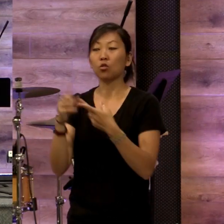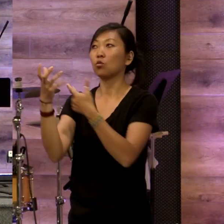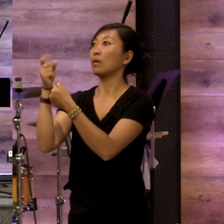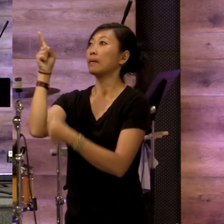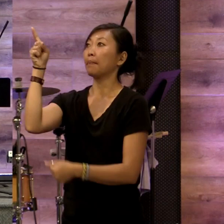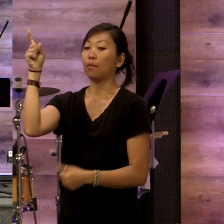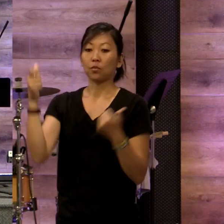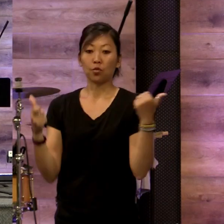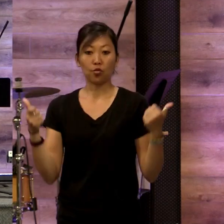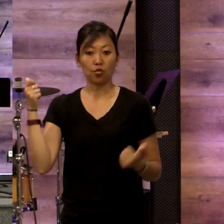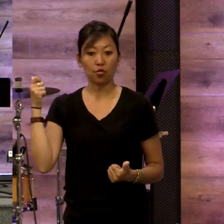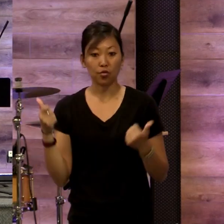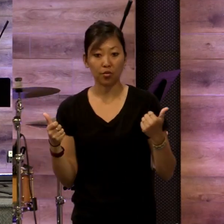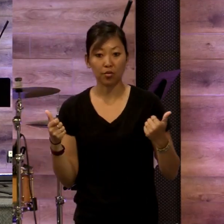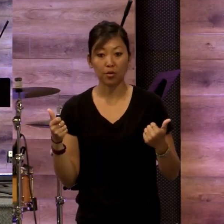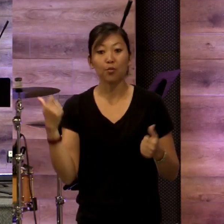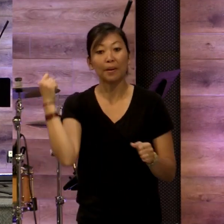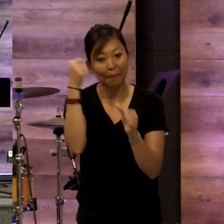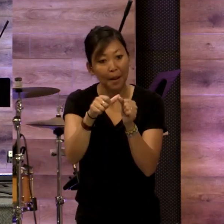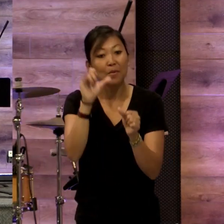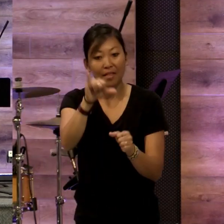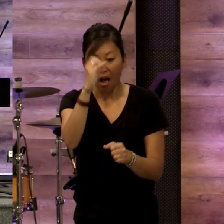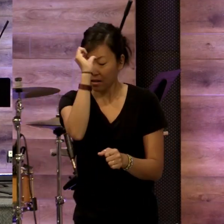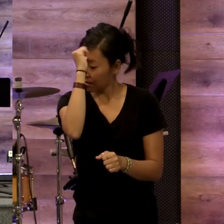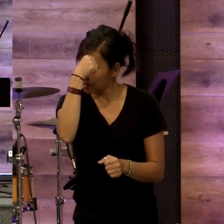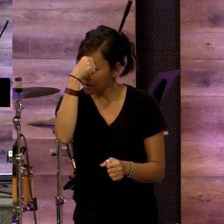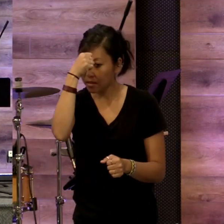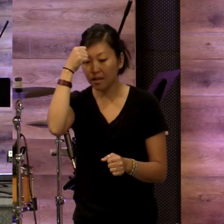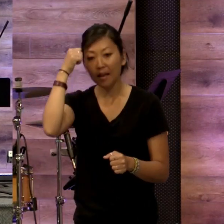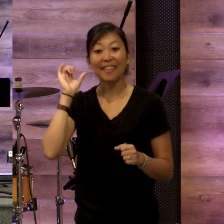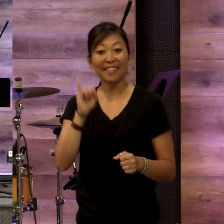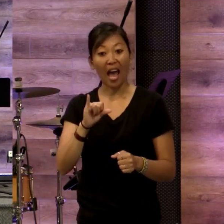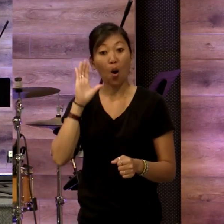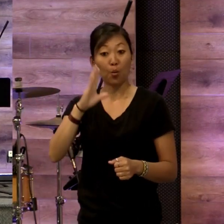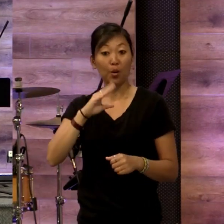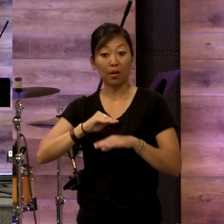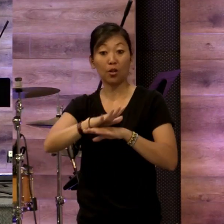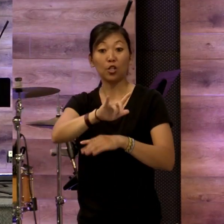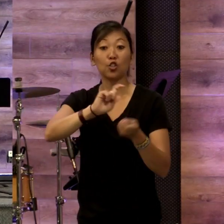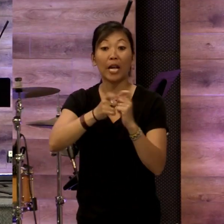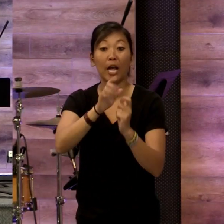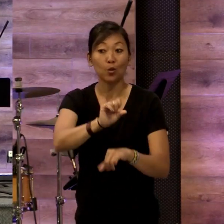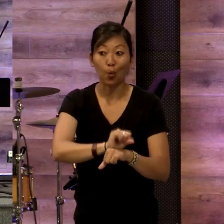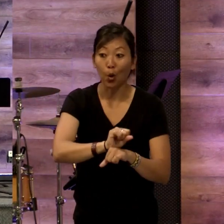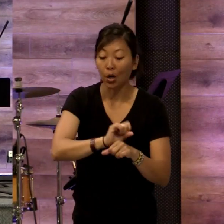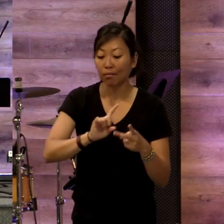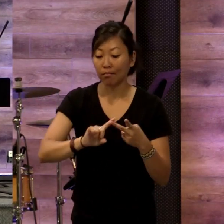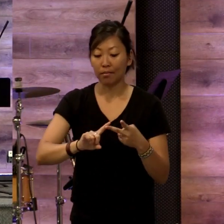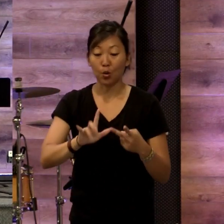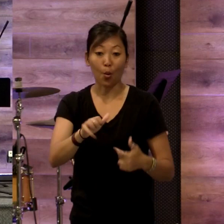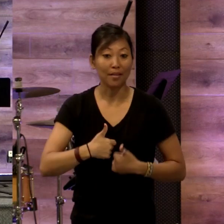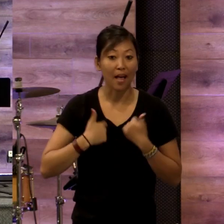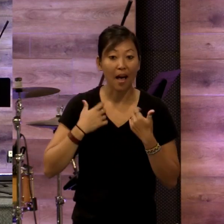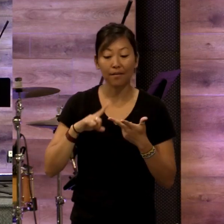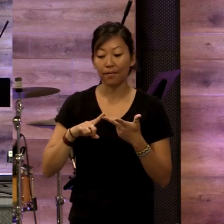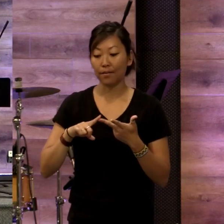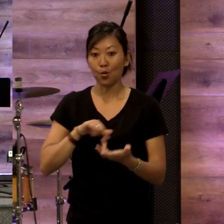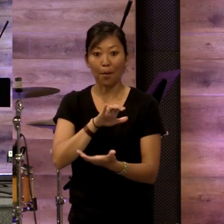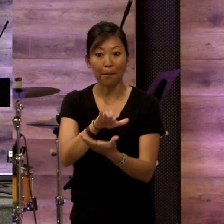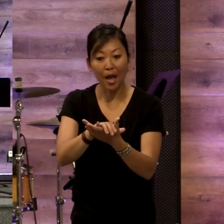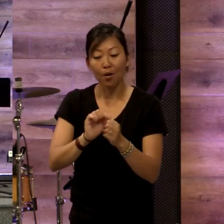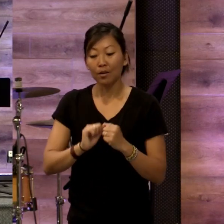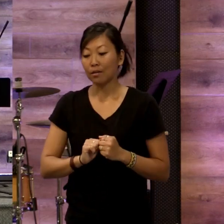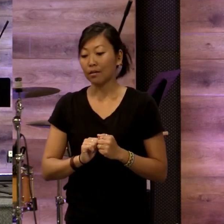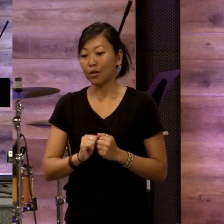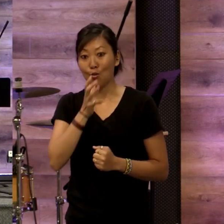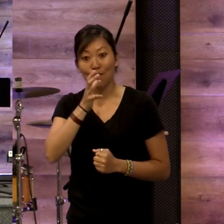How might that attitude change your life, your work, your marriage, your parenting, your